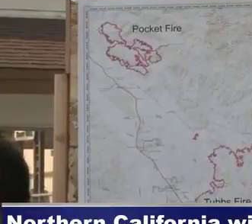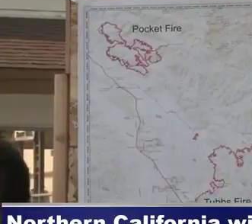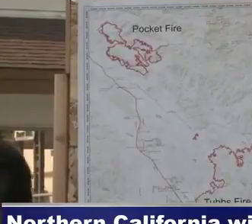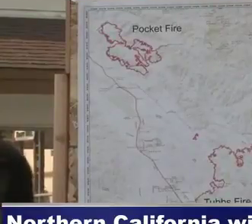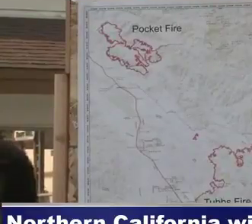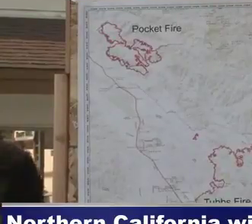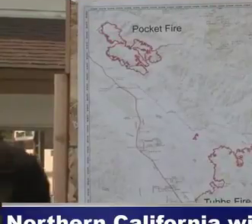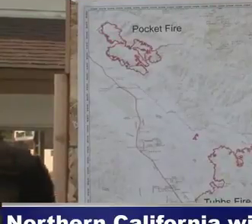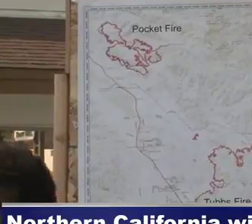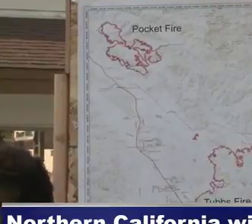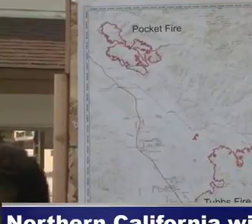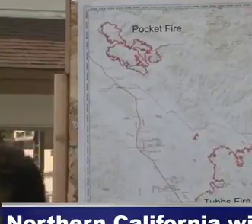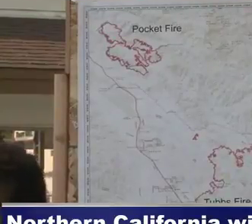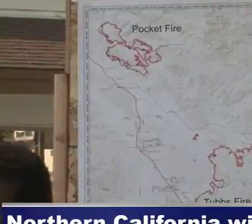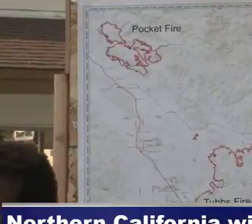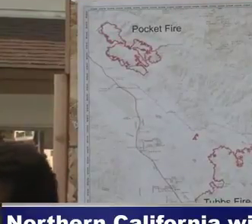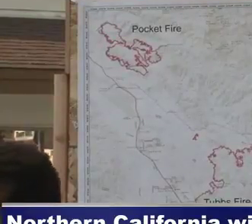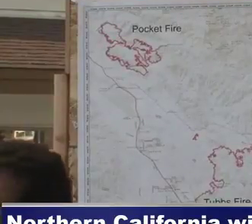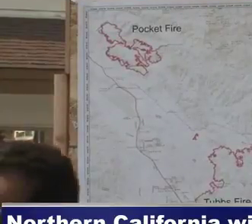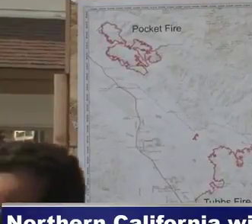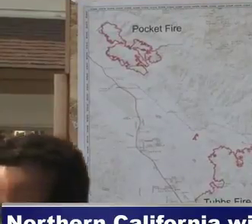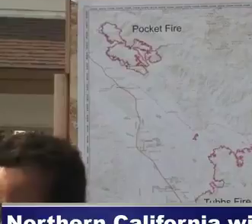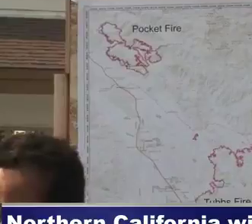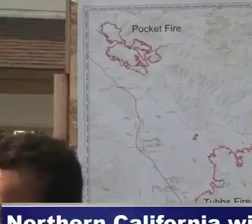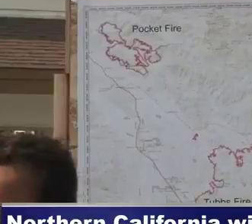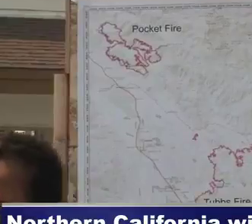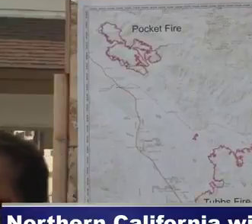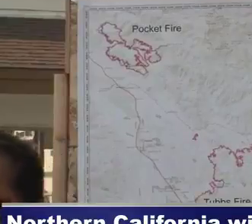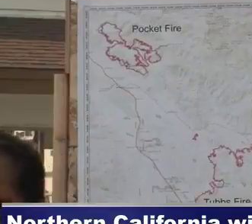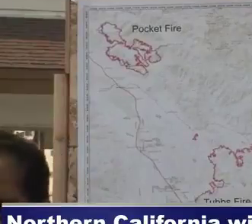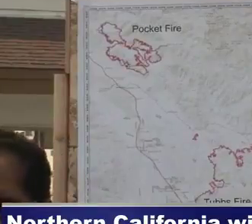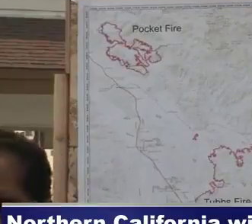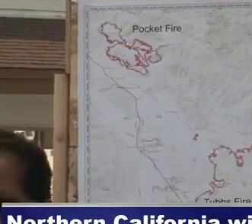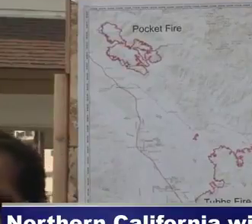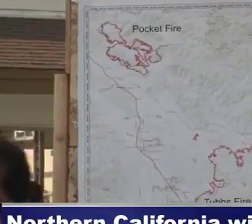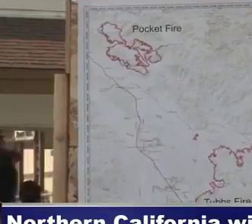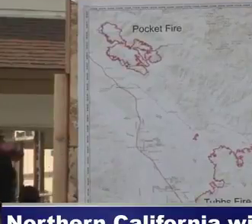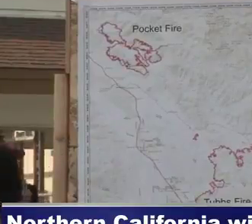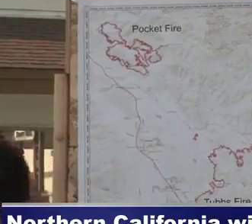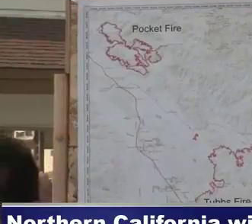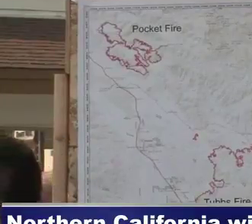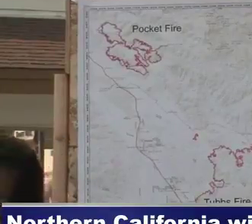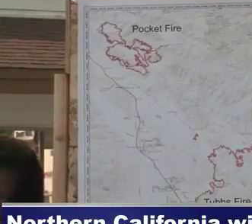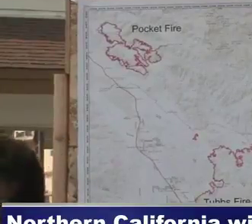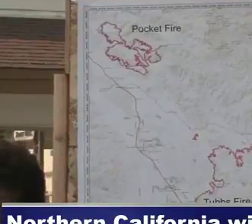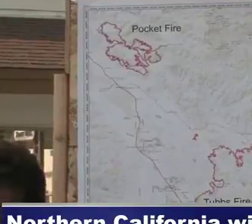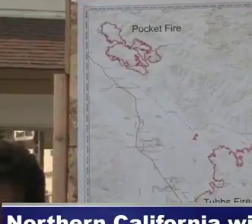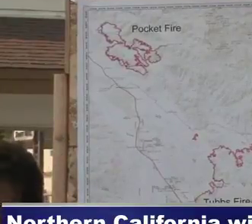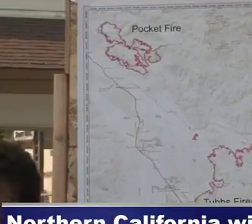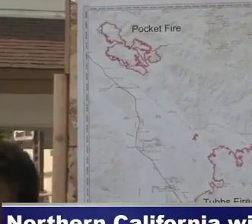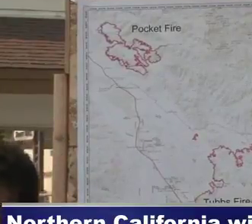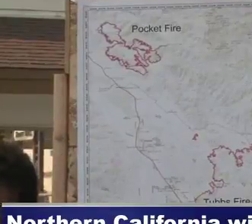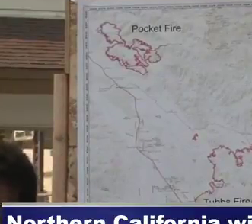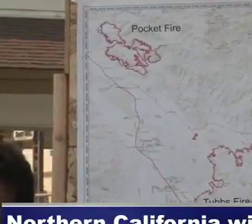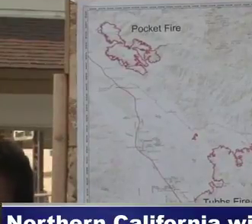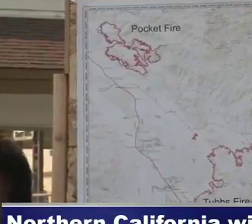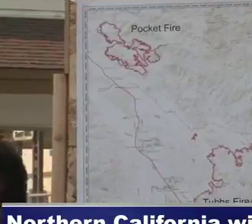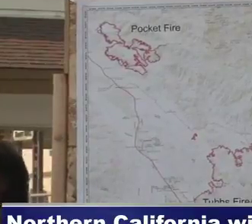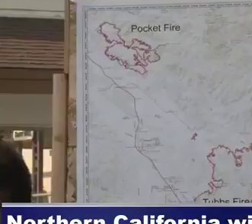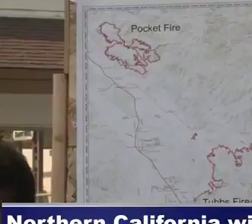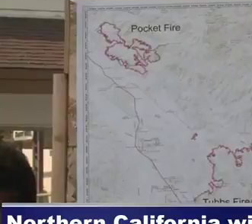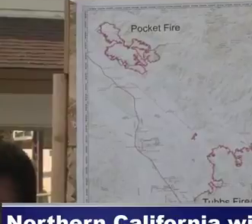Black Mountain. We've got the dozer line and control line on the south side of that, where it comes down there above Geyserville.